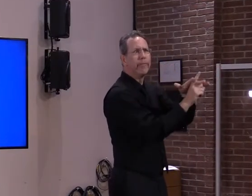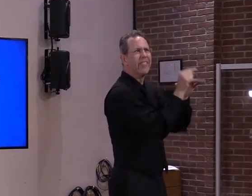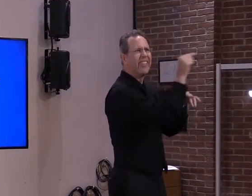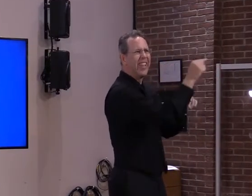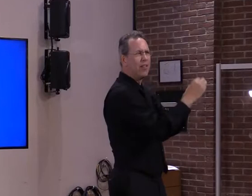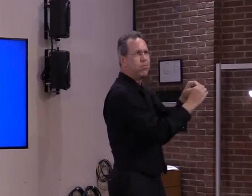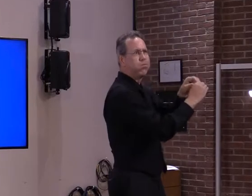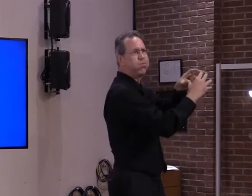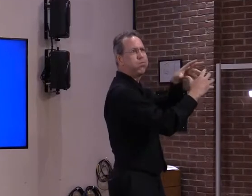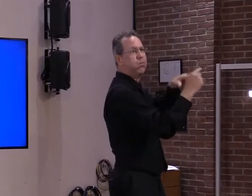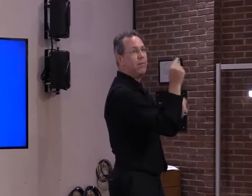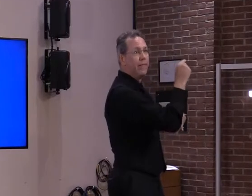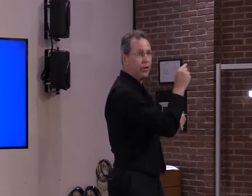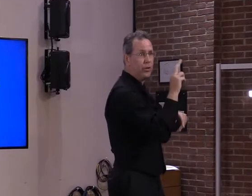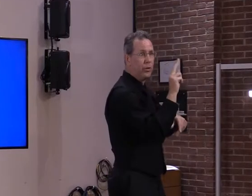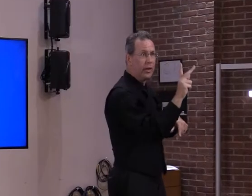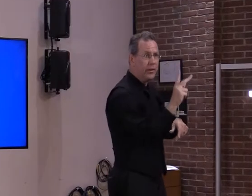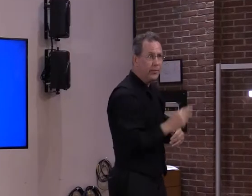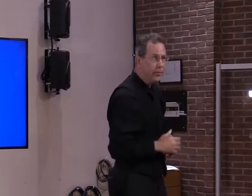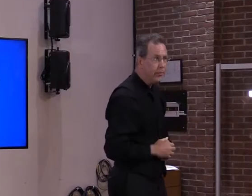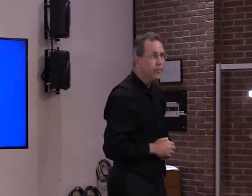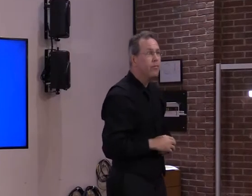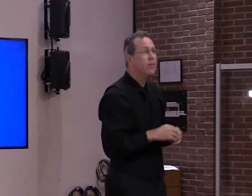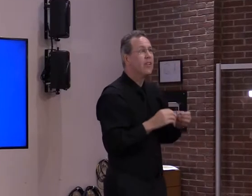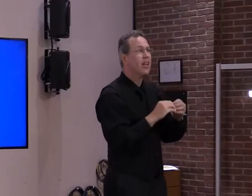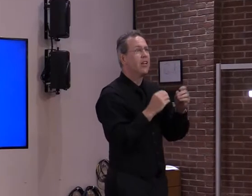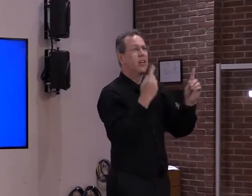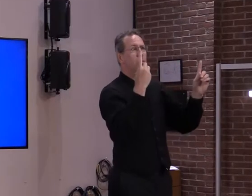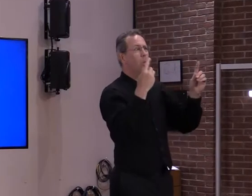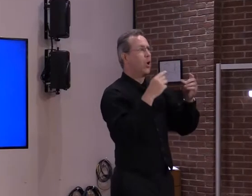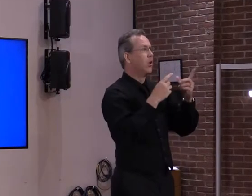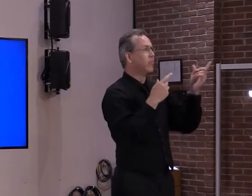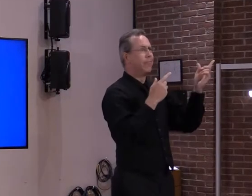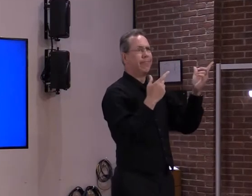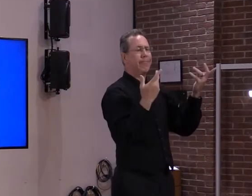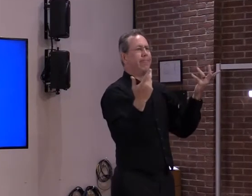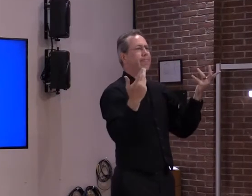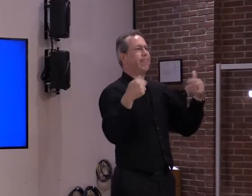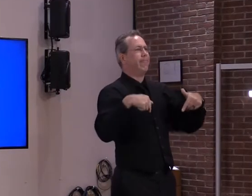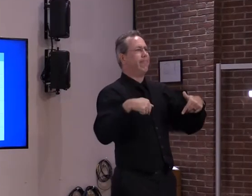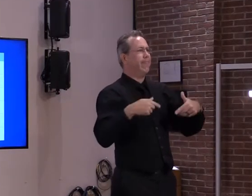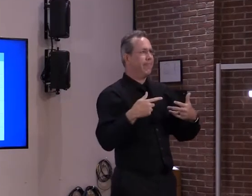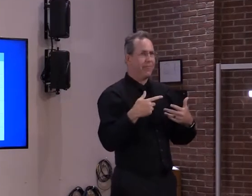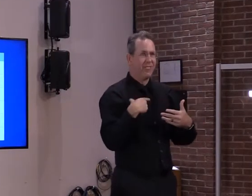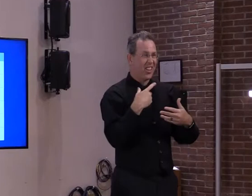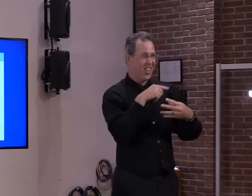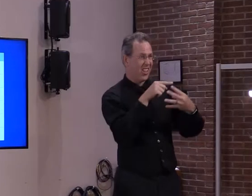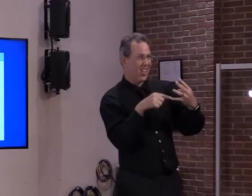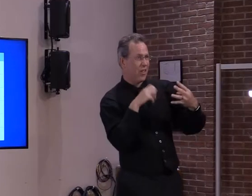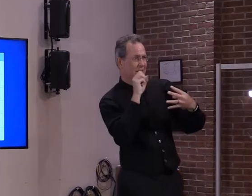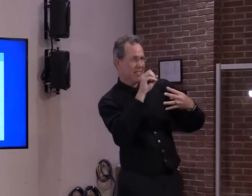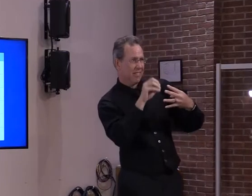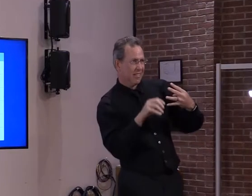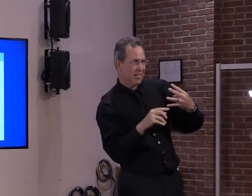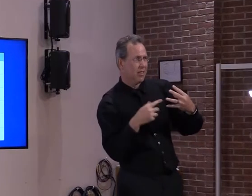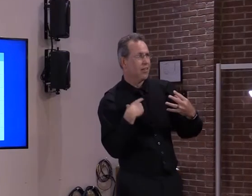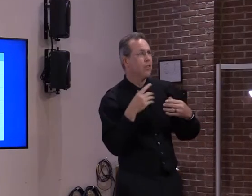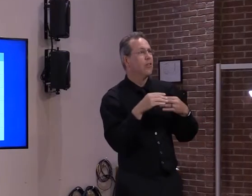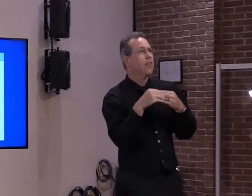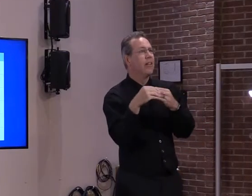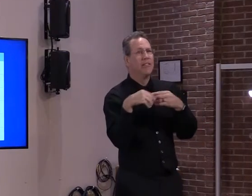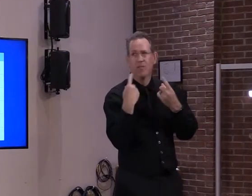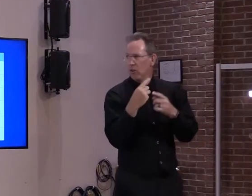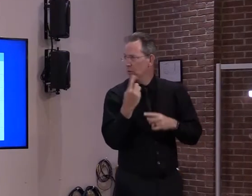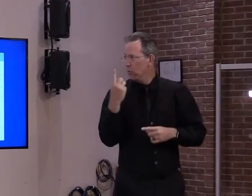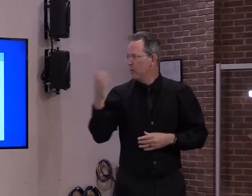home, Vermont continues to lead the country in the four most important metrics: the highest vaccination rates, the lowest